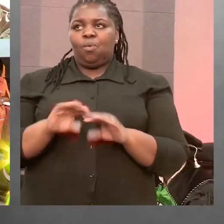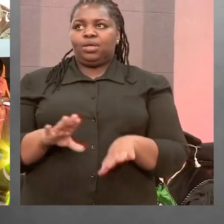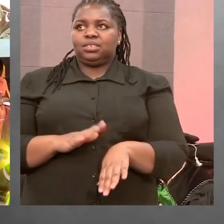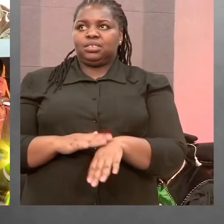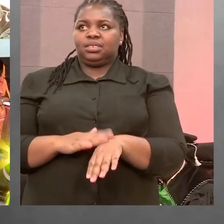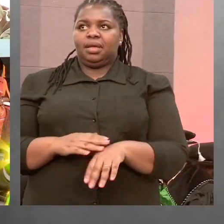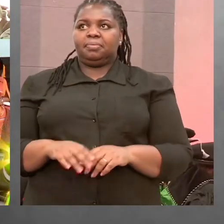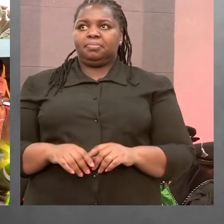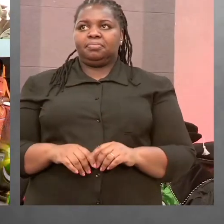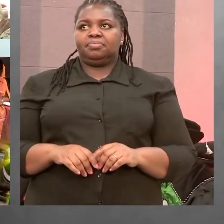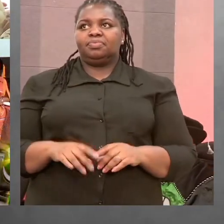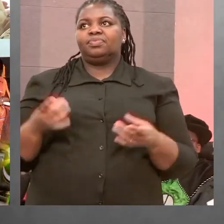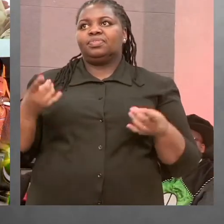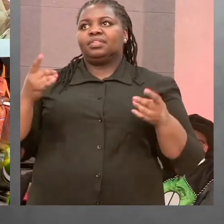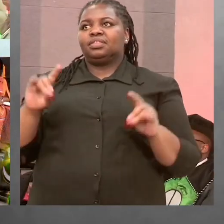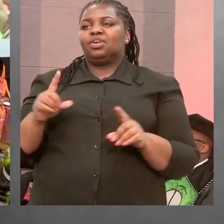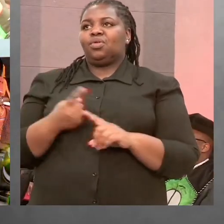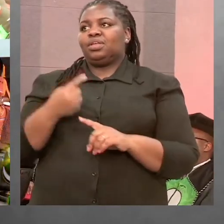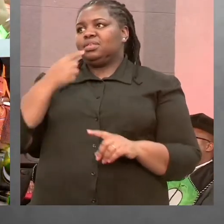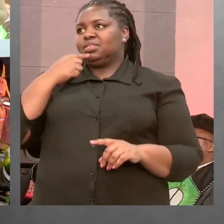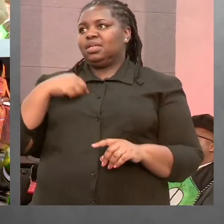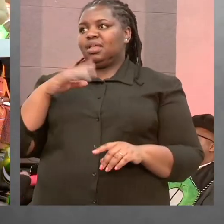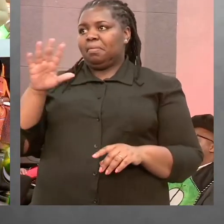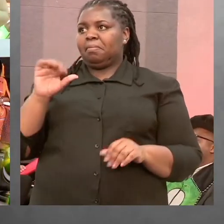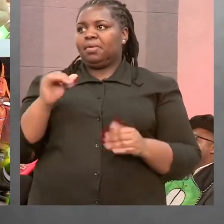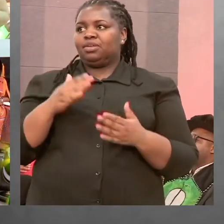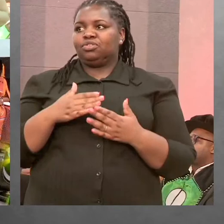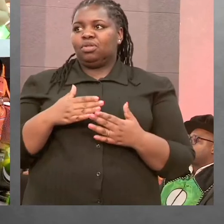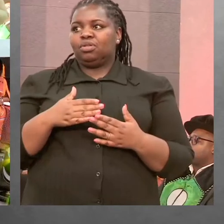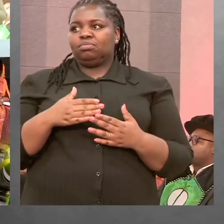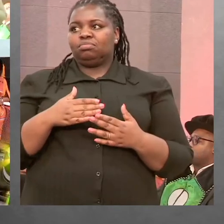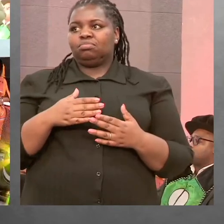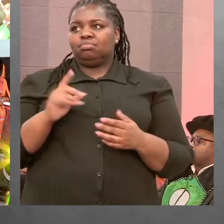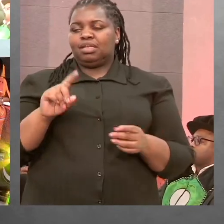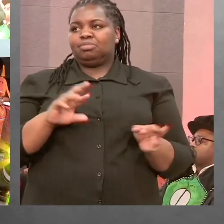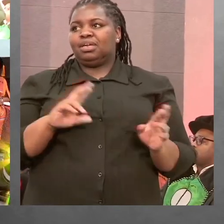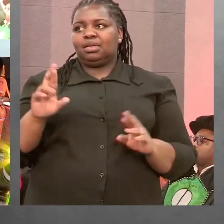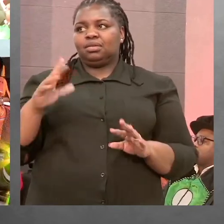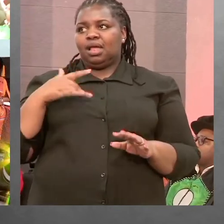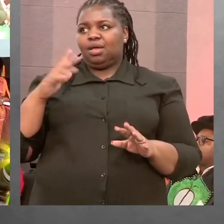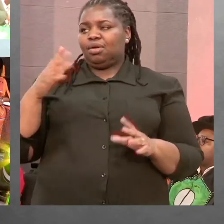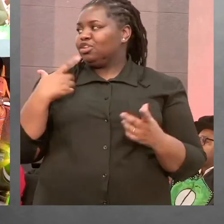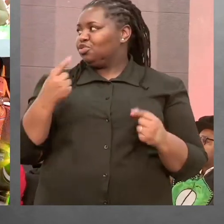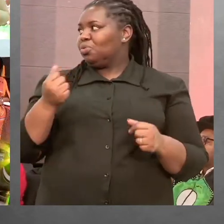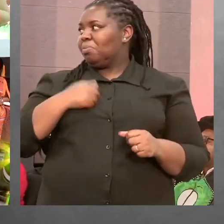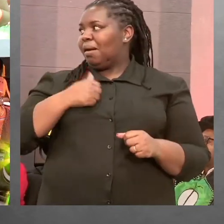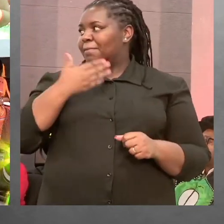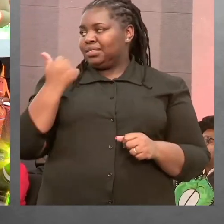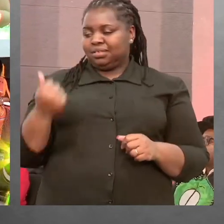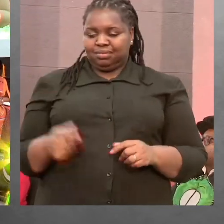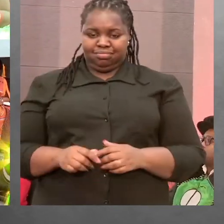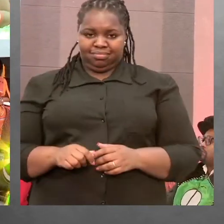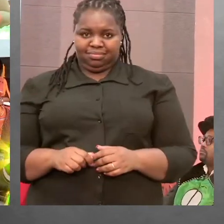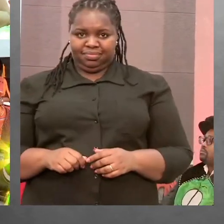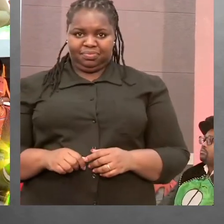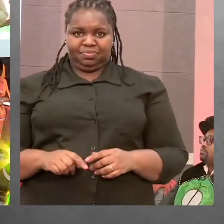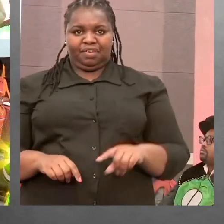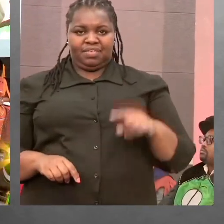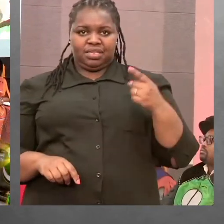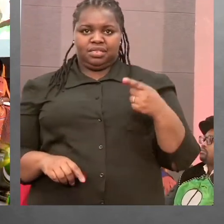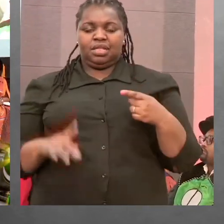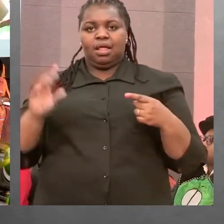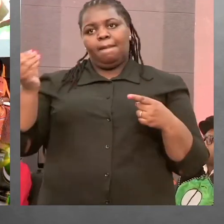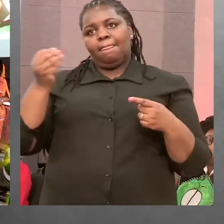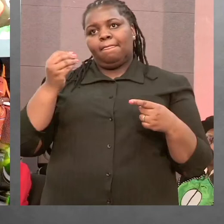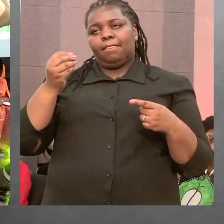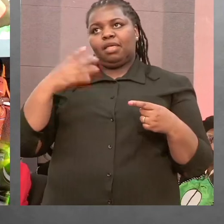time. The Chair always tells us that we must be combat ready, so I'm going to do my best. Firstly, it gives